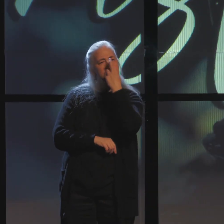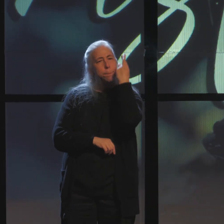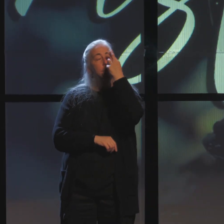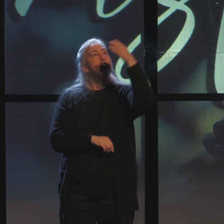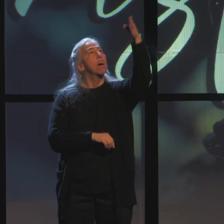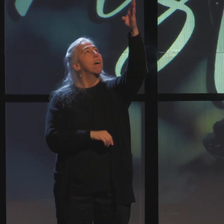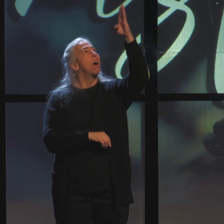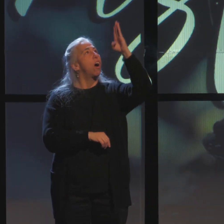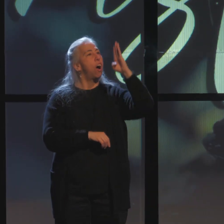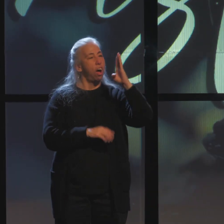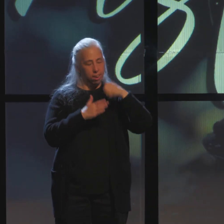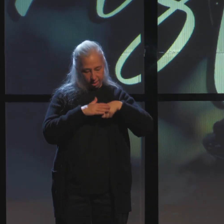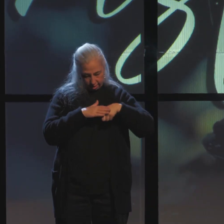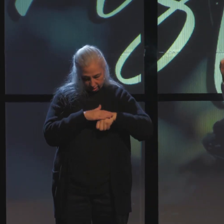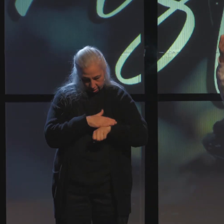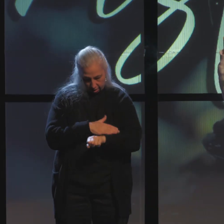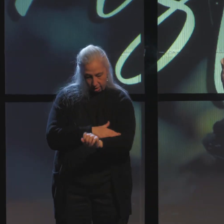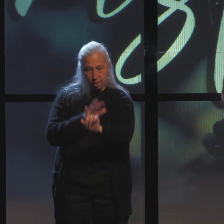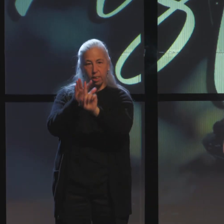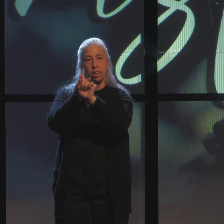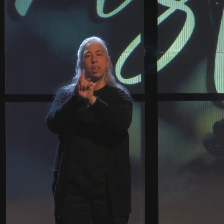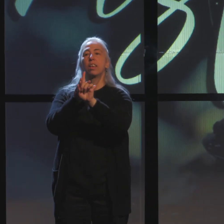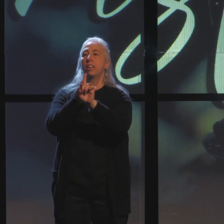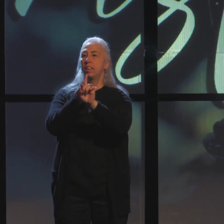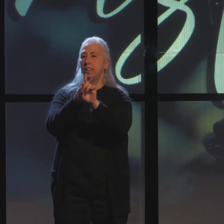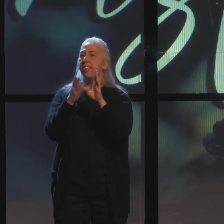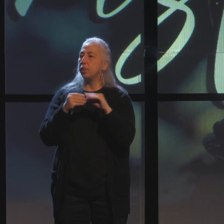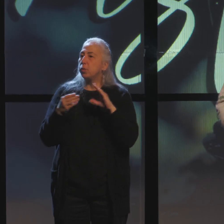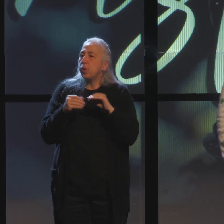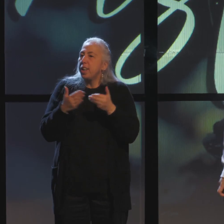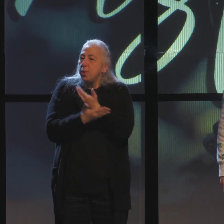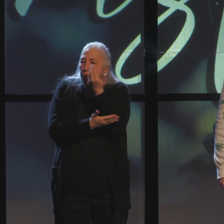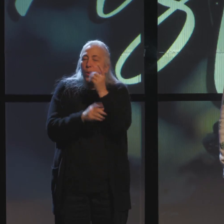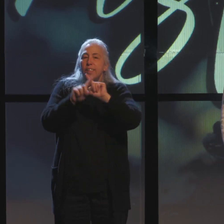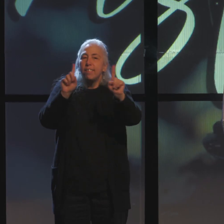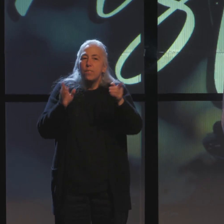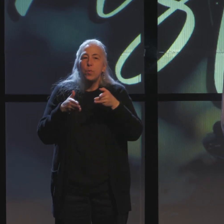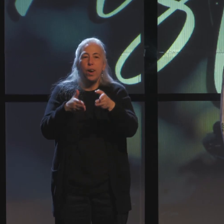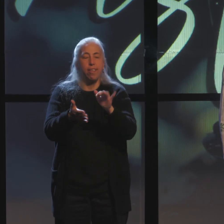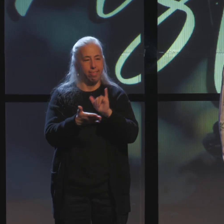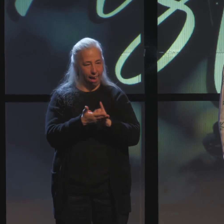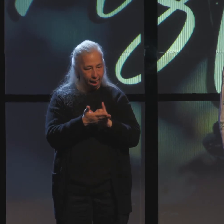is entering the story in a new way. That's what the story's about.